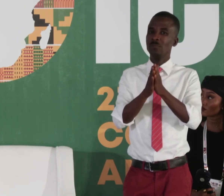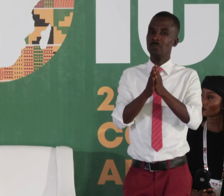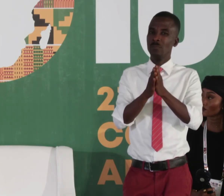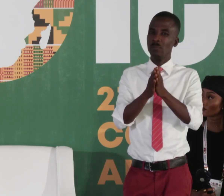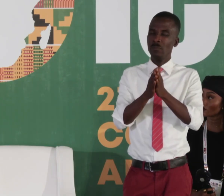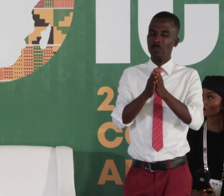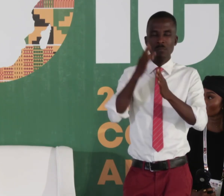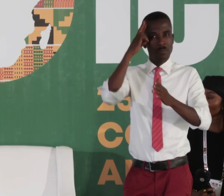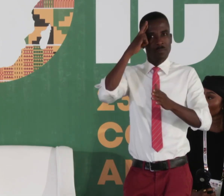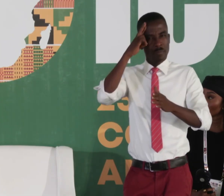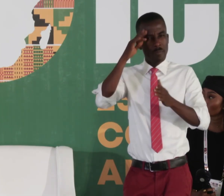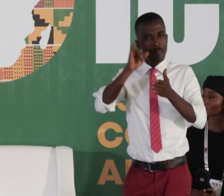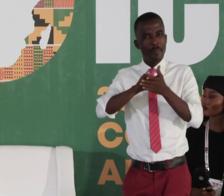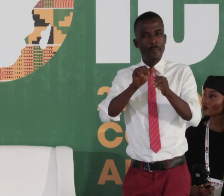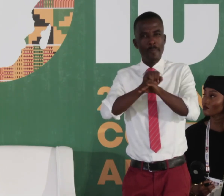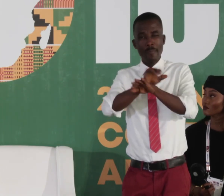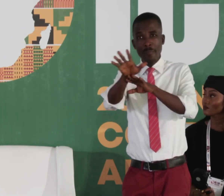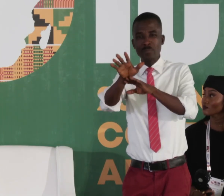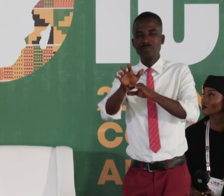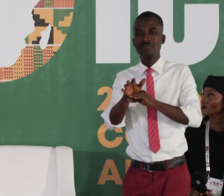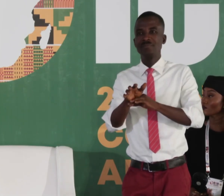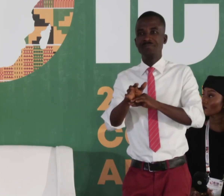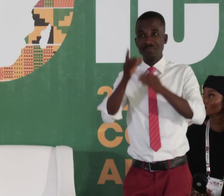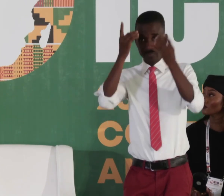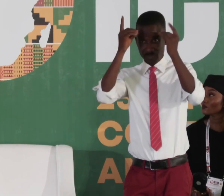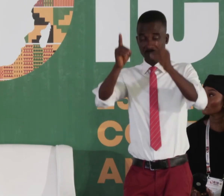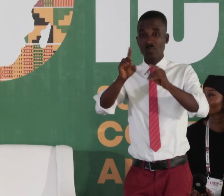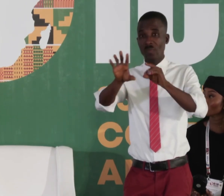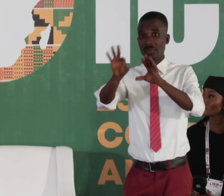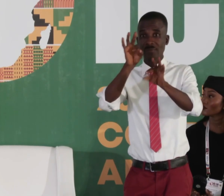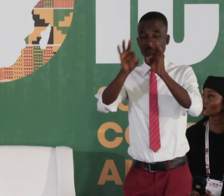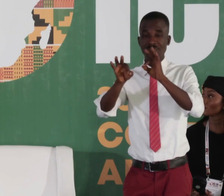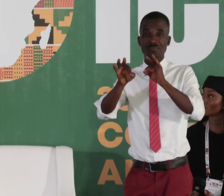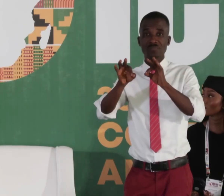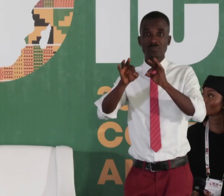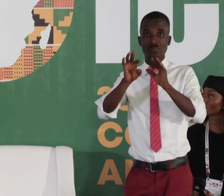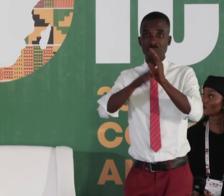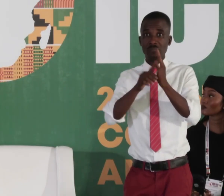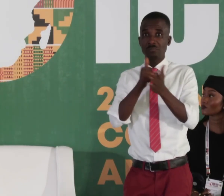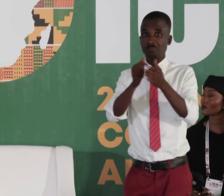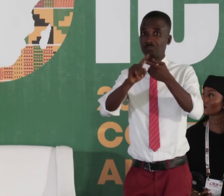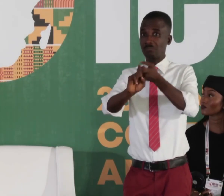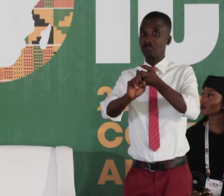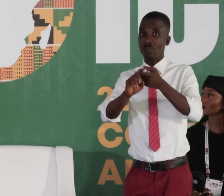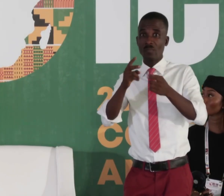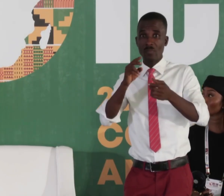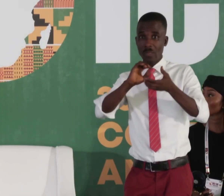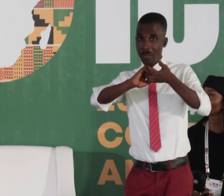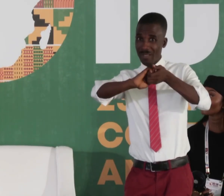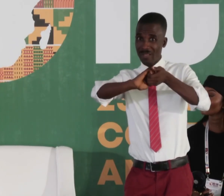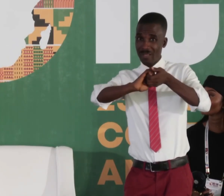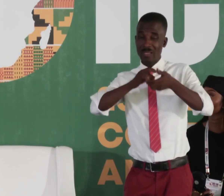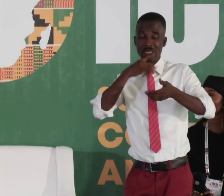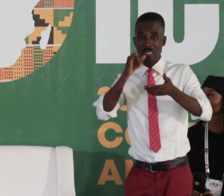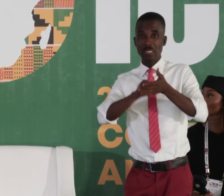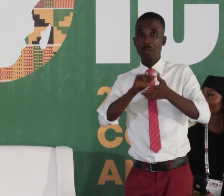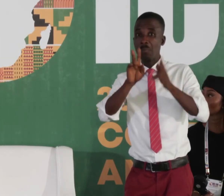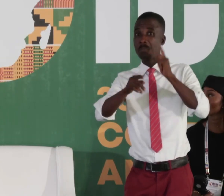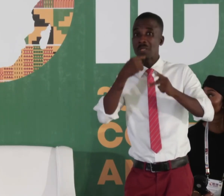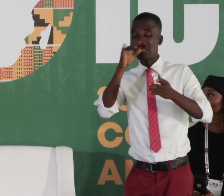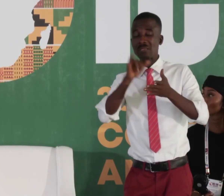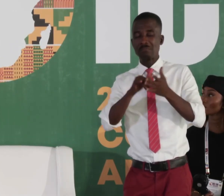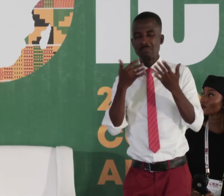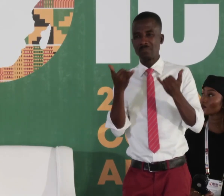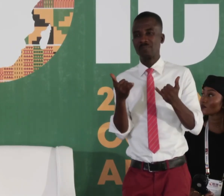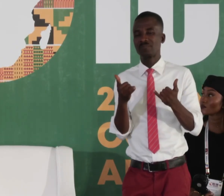factors that influenced the choices of recommending PrEP to partners. We observed that those that said that